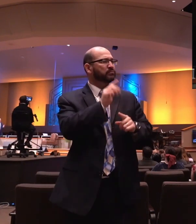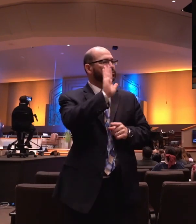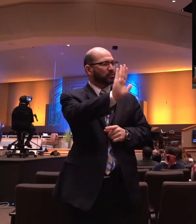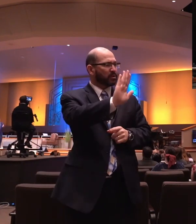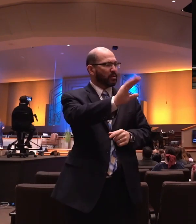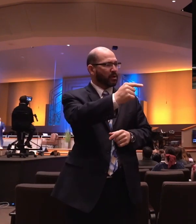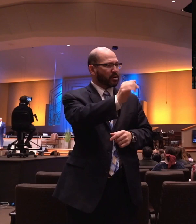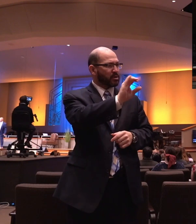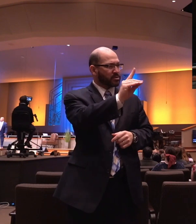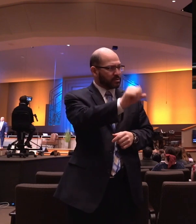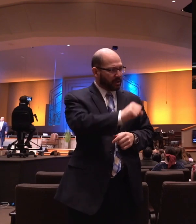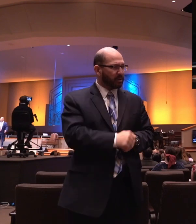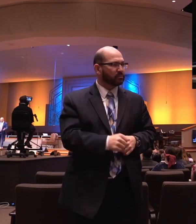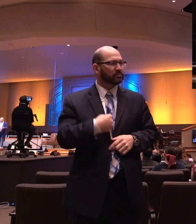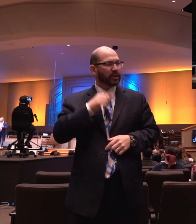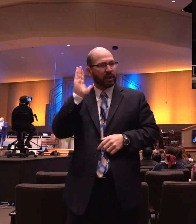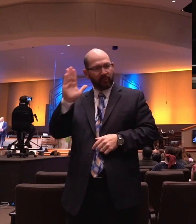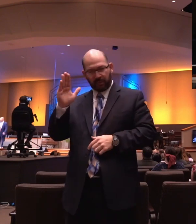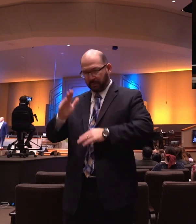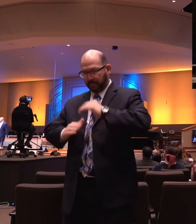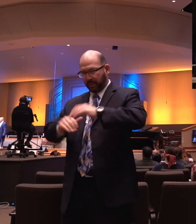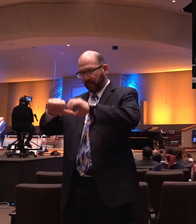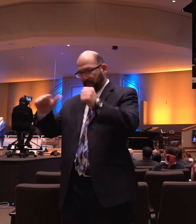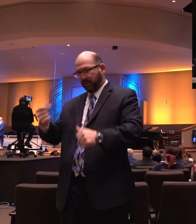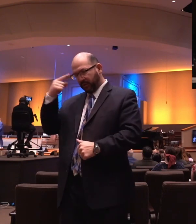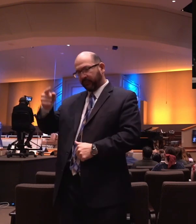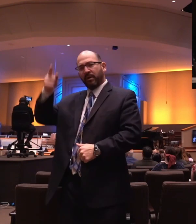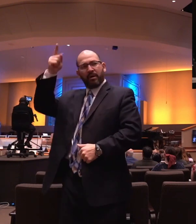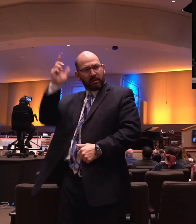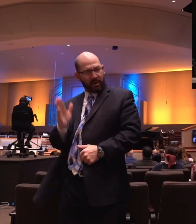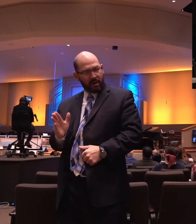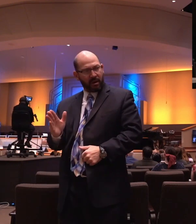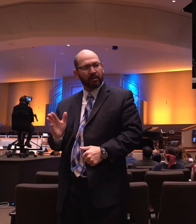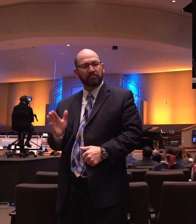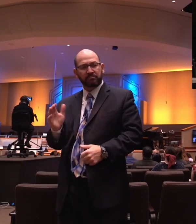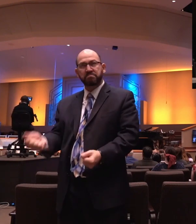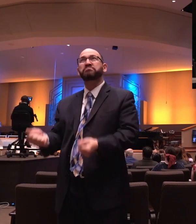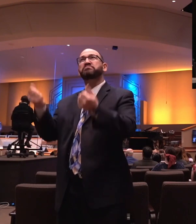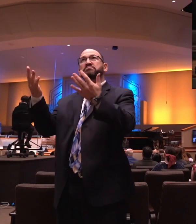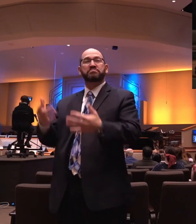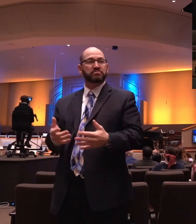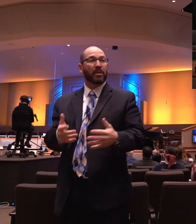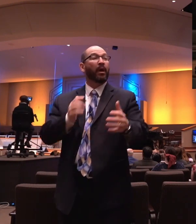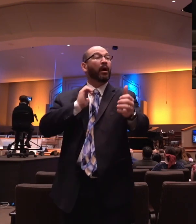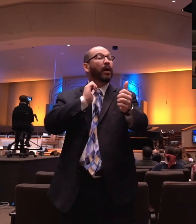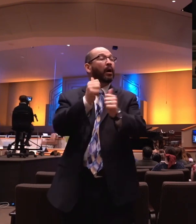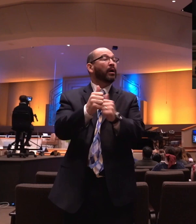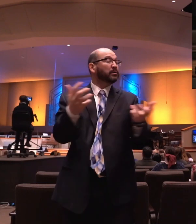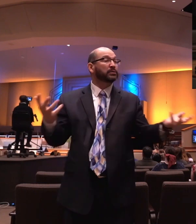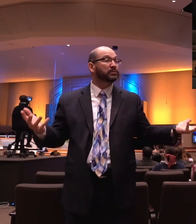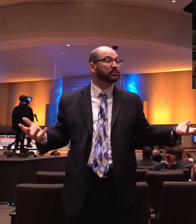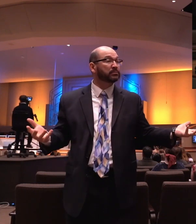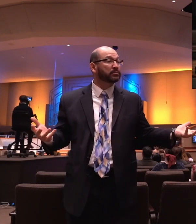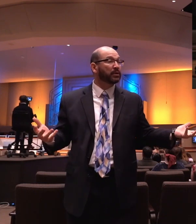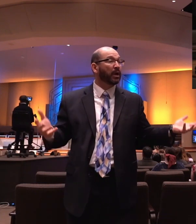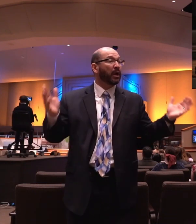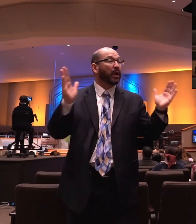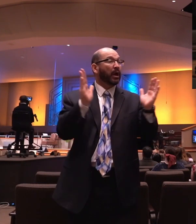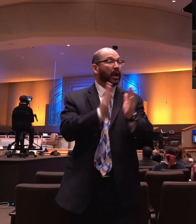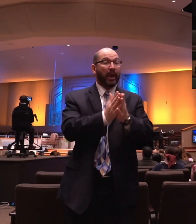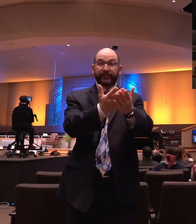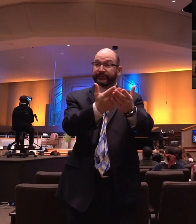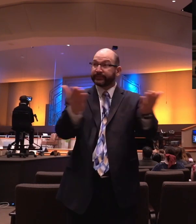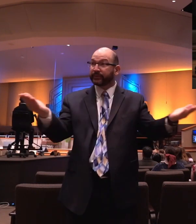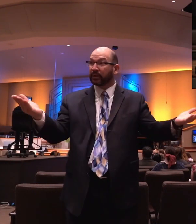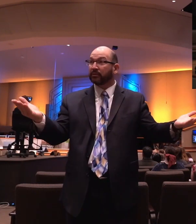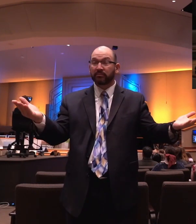make an altar to the Lord God. And I'll have a sacrifice. And we'll just ask them and me.